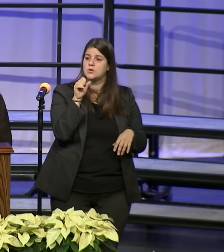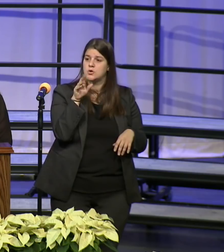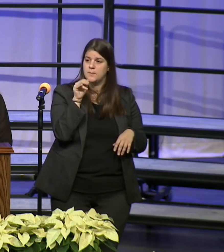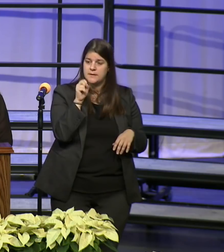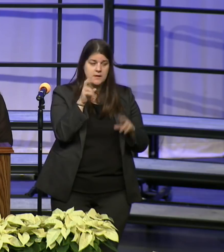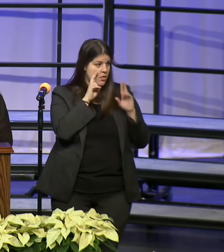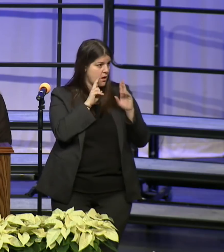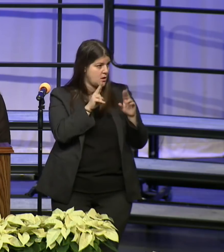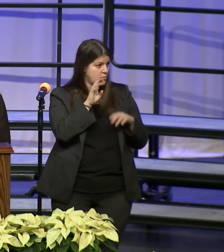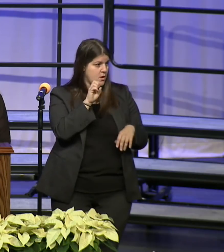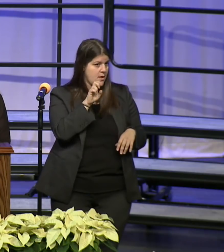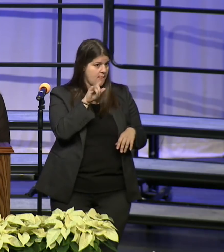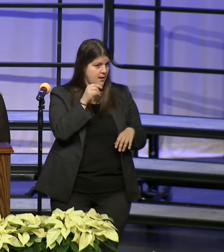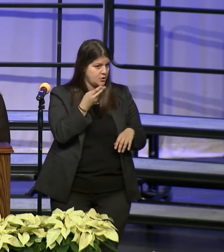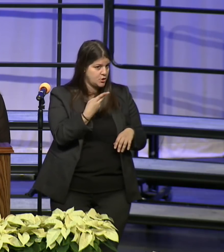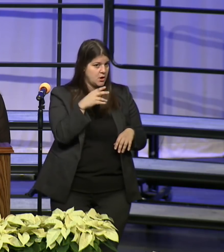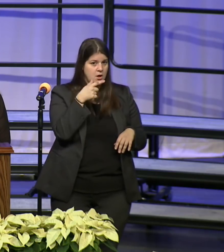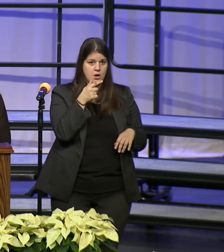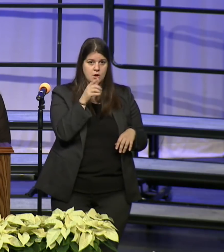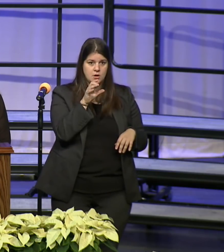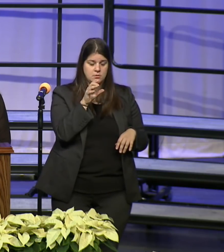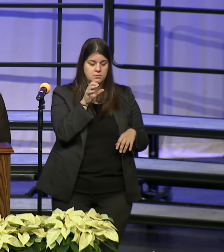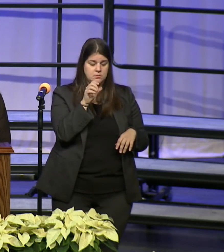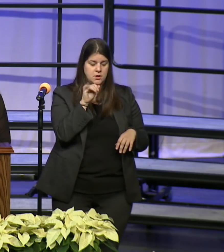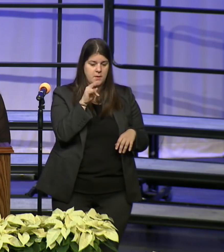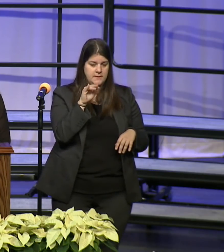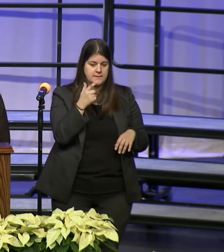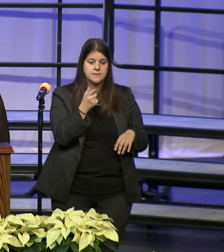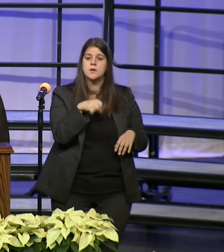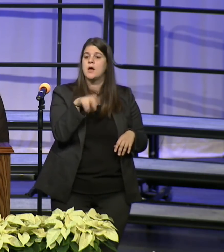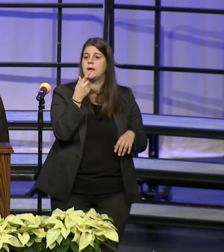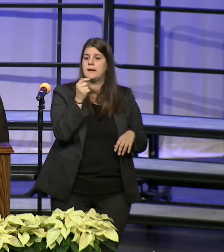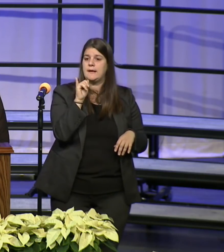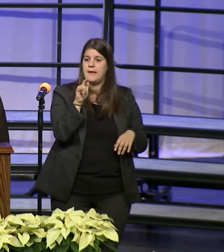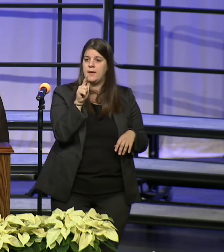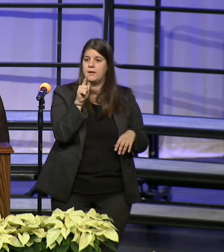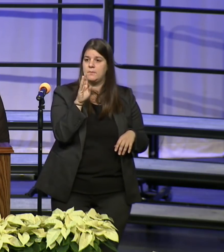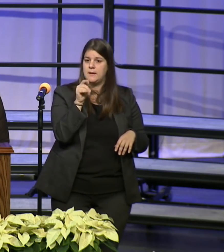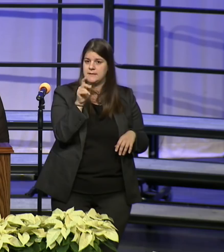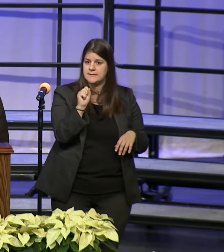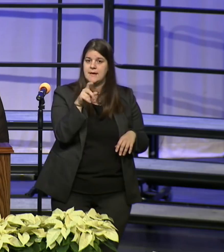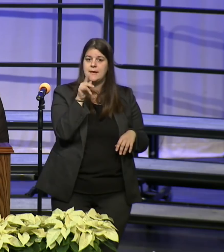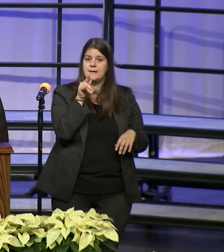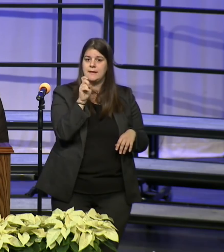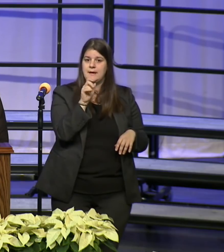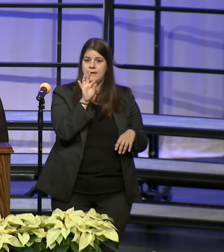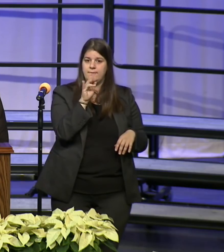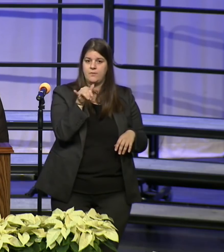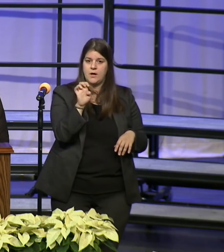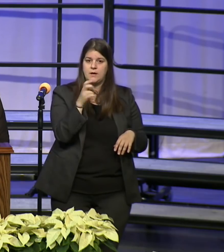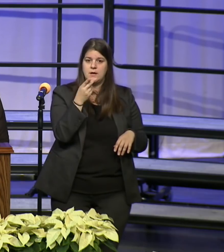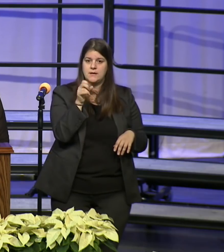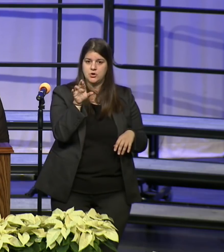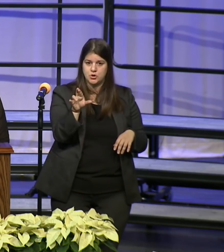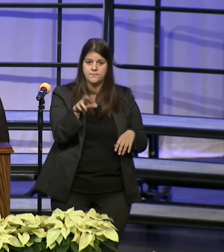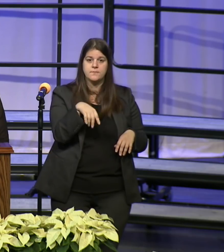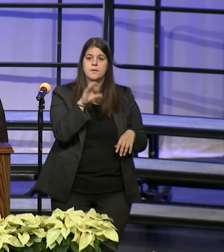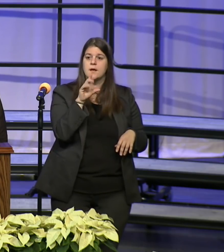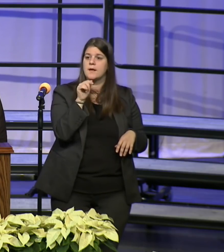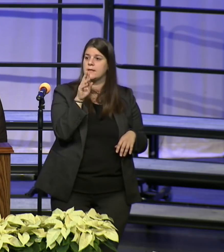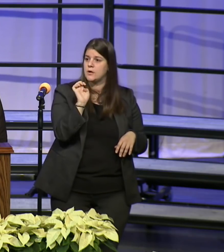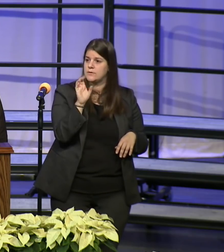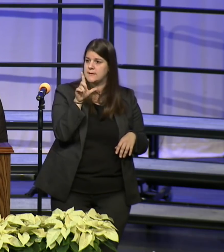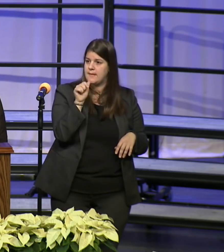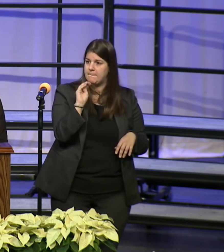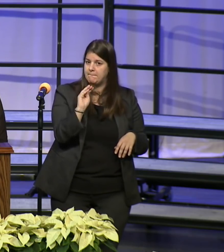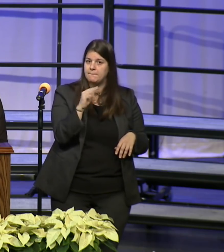Honorable Elijah Cummings, the Honorable Gail Bates, the Honorable Katie Fry Hester, the Honorable Clarence Lamb, the